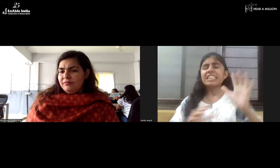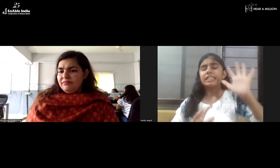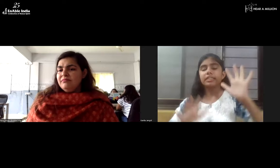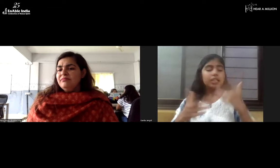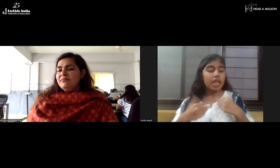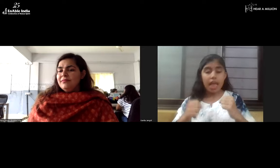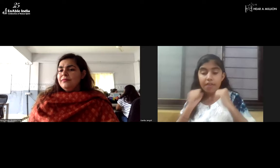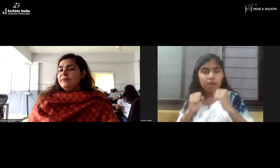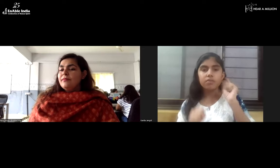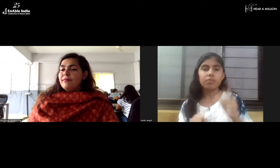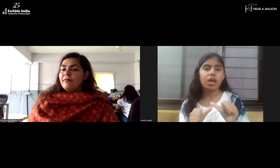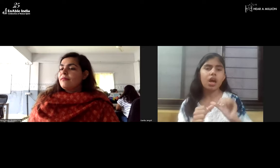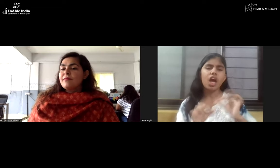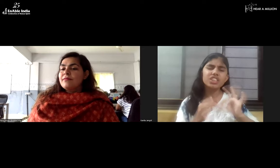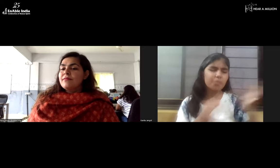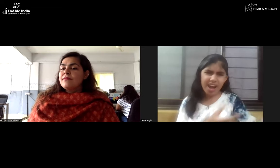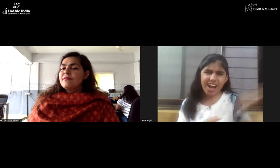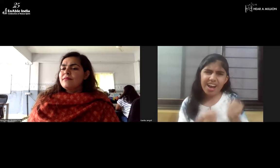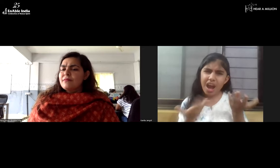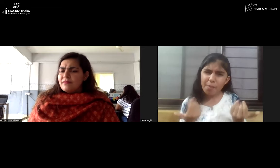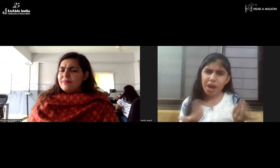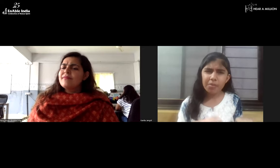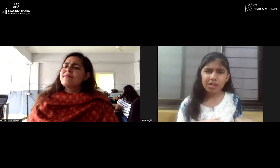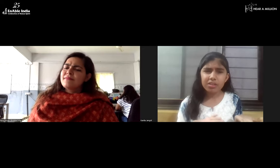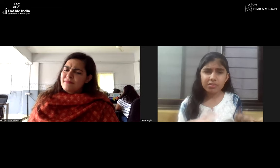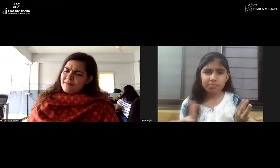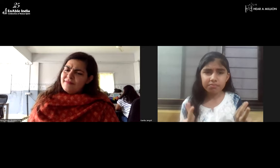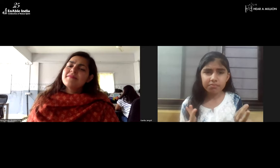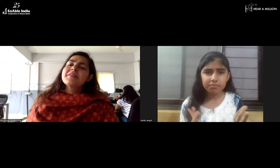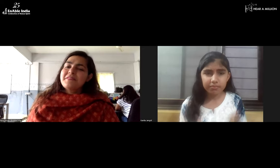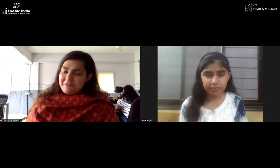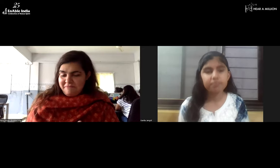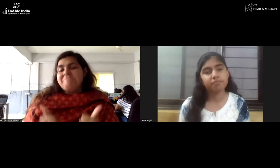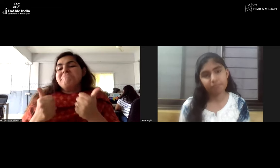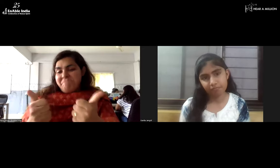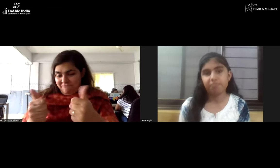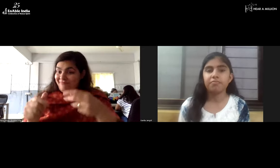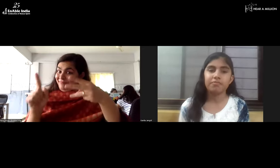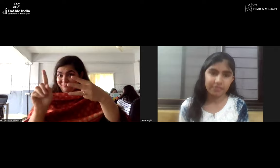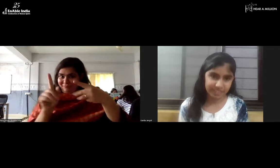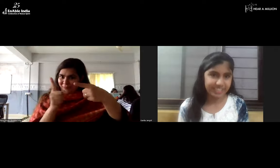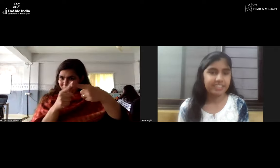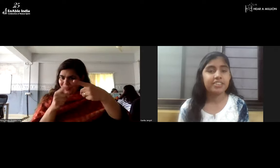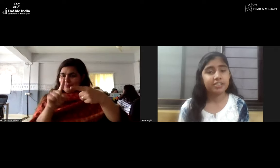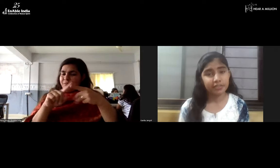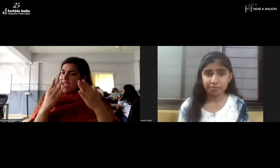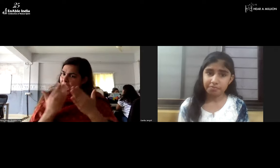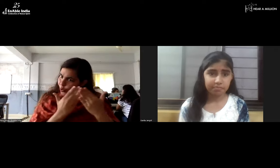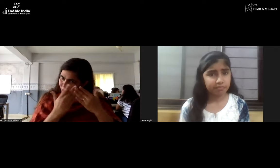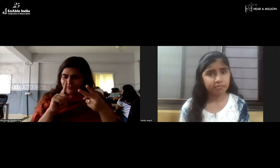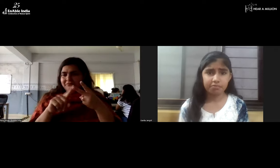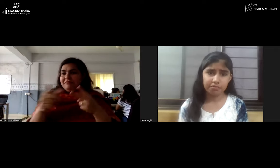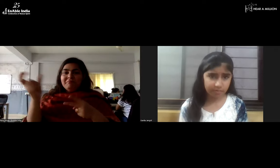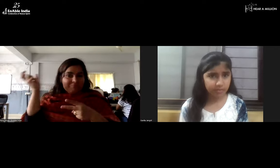Archita Dubey. That's my sign name. I am from Odisha, Happy and School. I'm in class 6th.